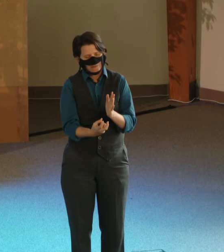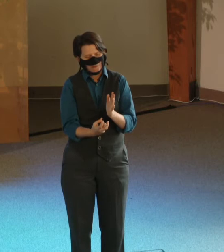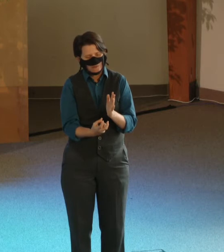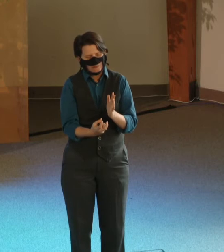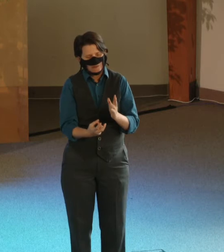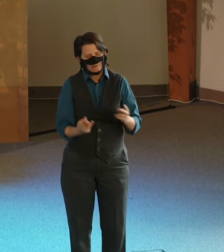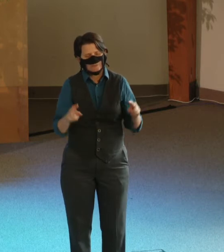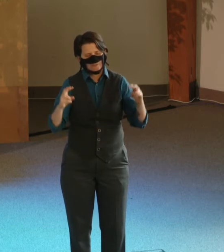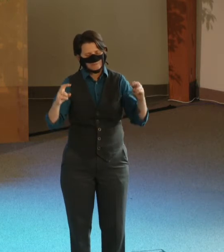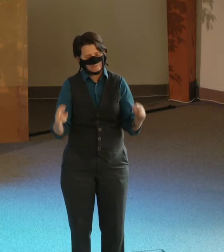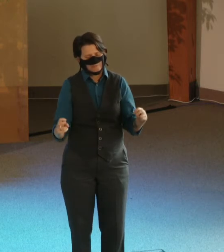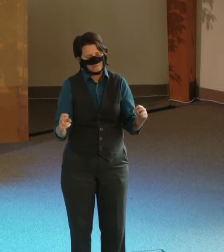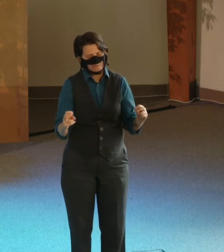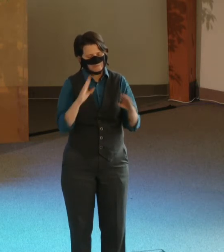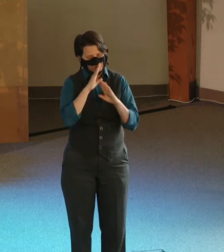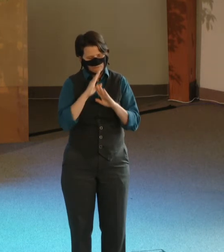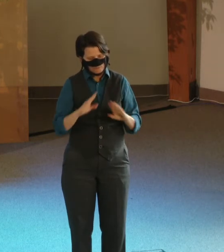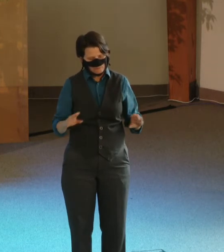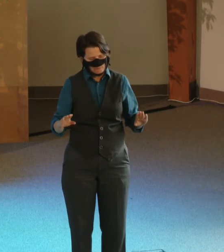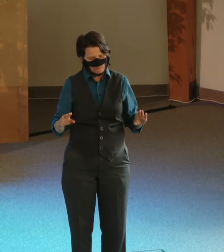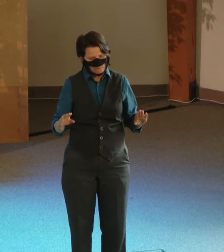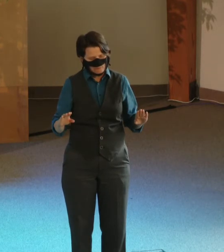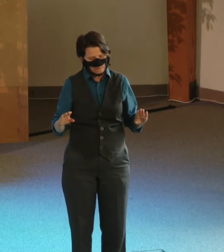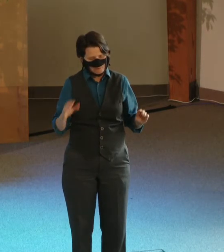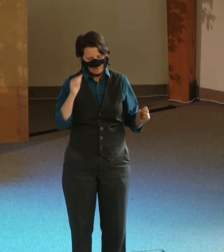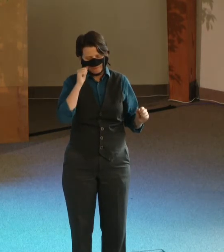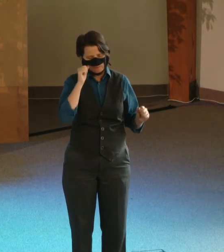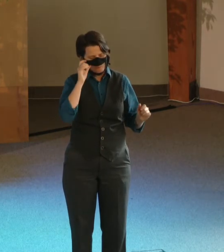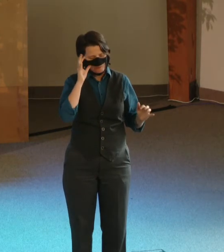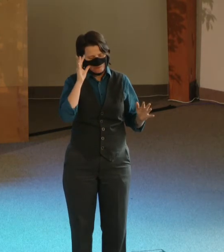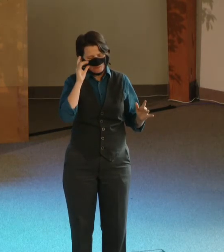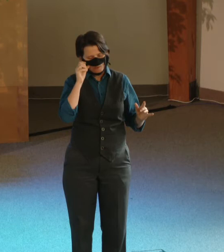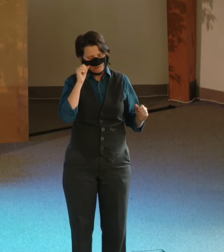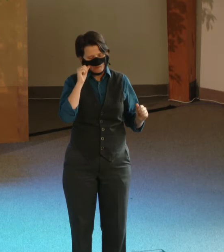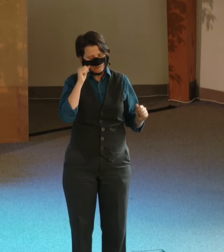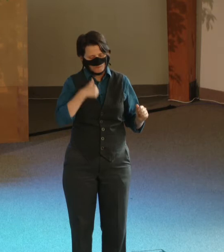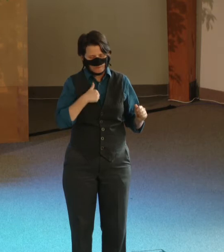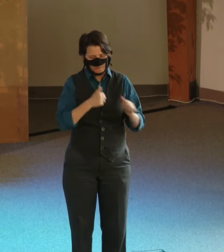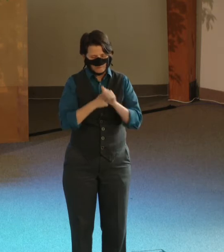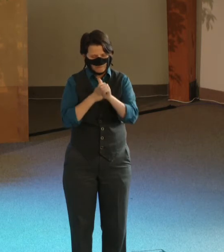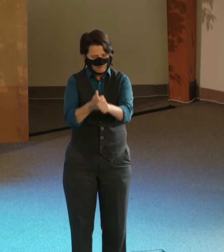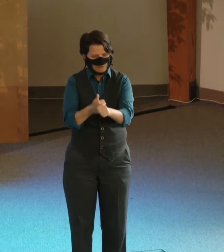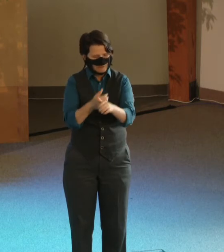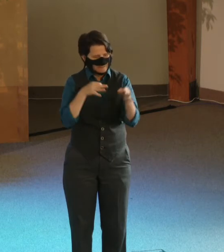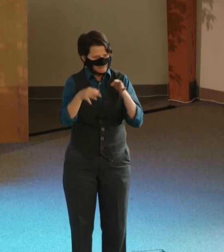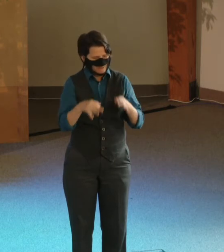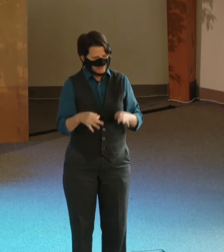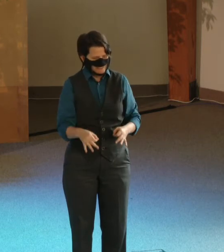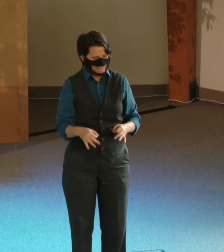in silence for a while. And it was magnificent. We were just following the instructions that were on the wall.